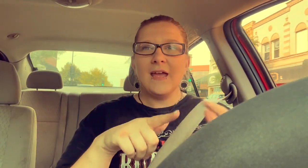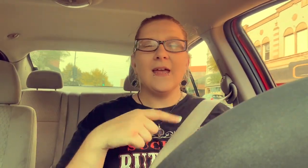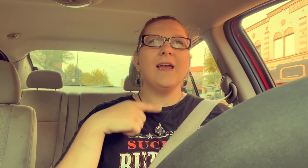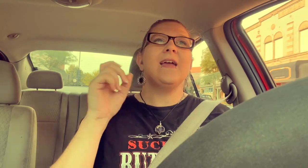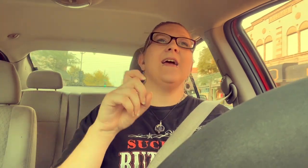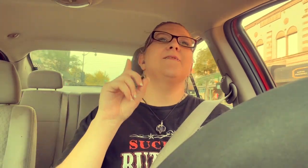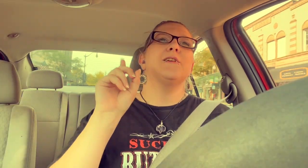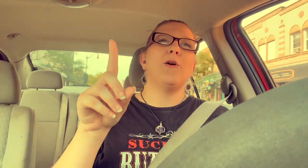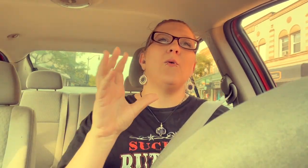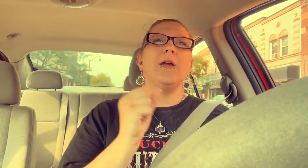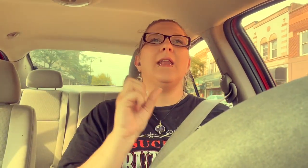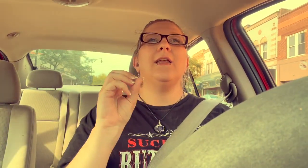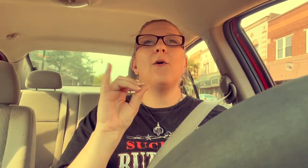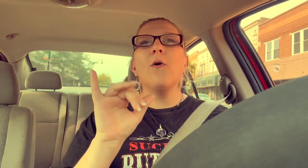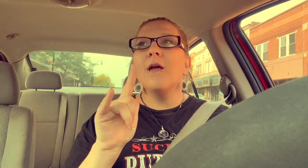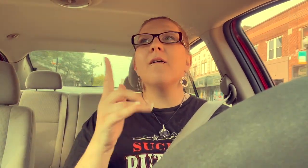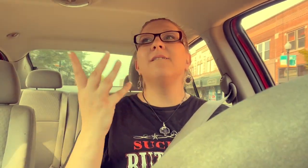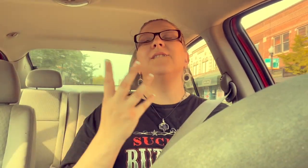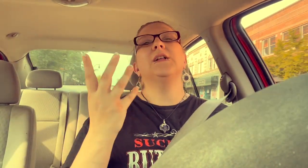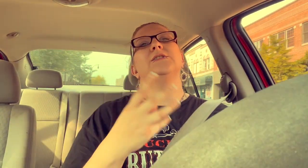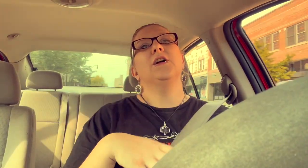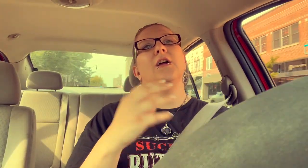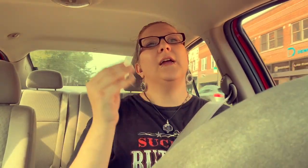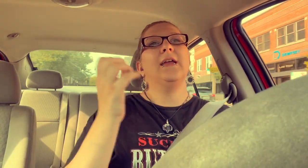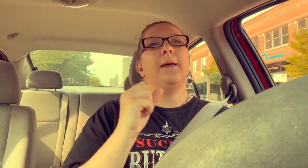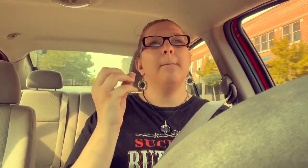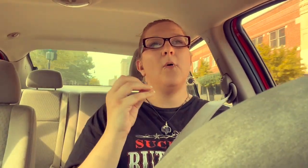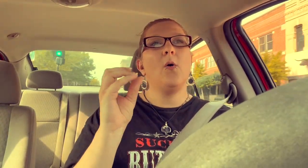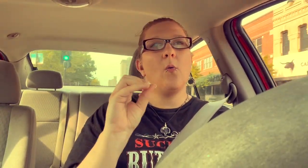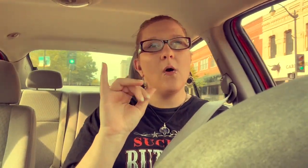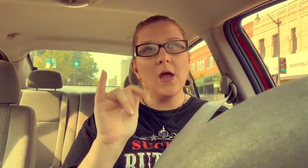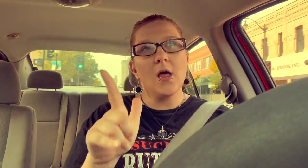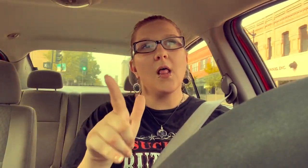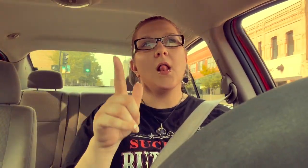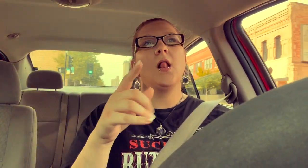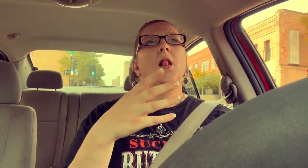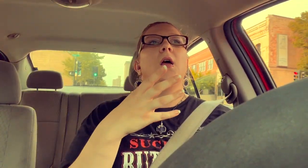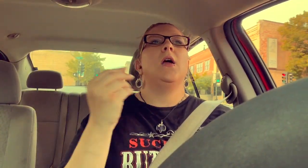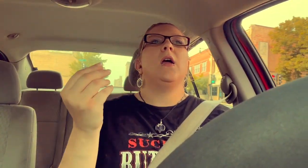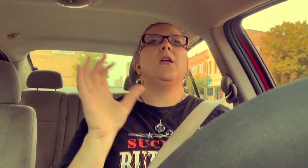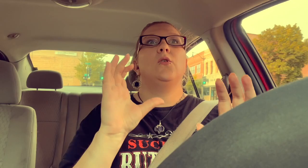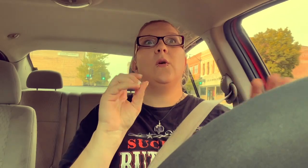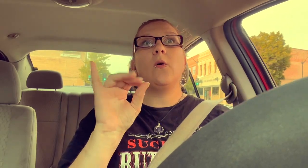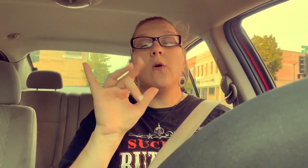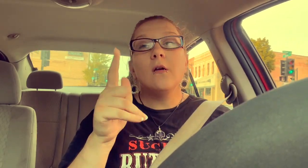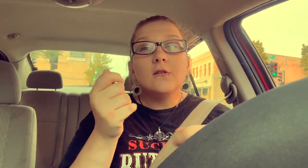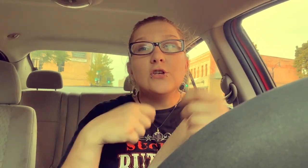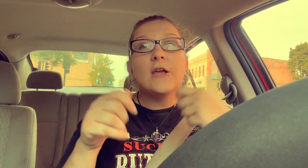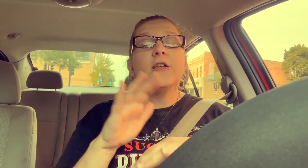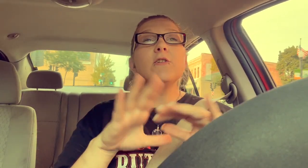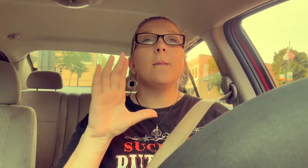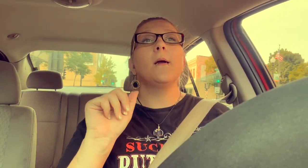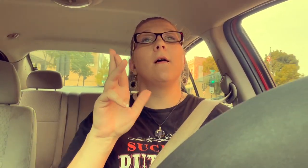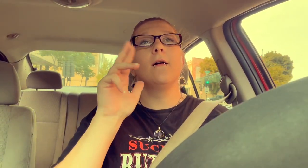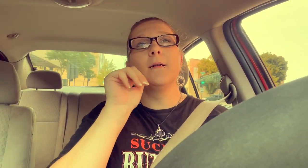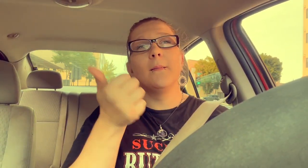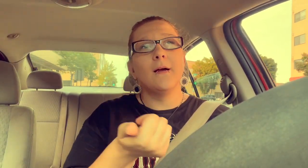Then I have to go get an oil filter and get more oil and do an oil change on my car